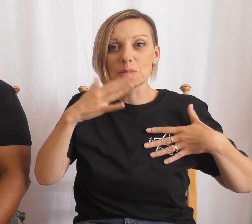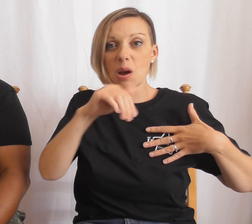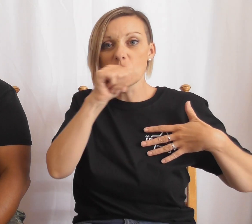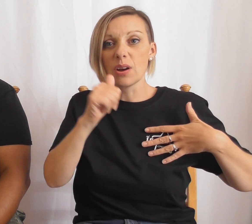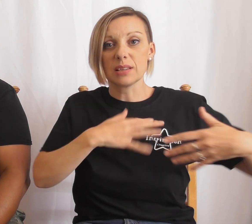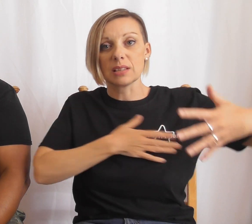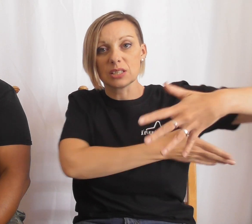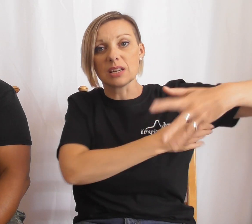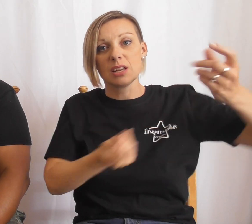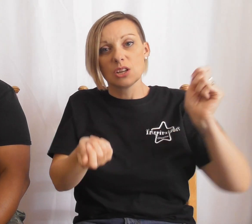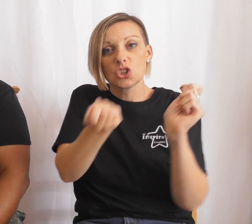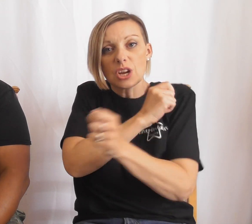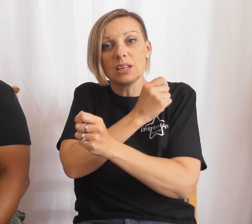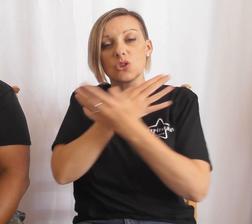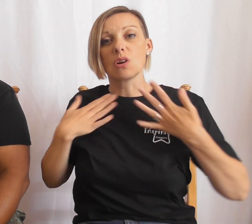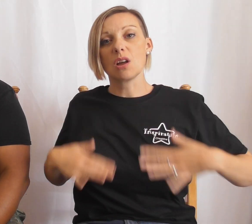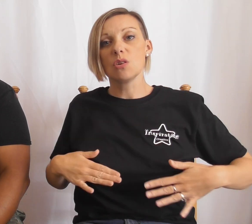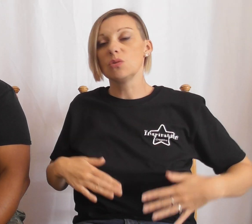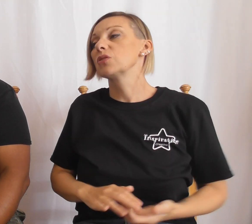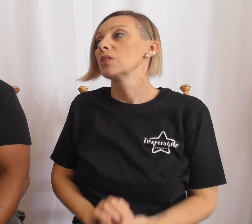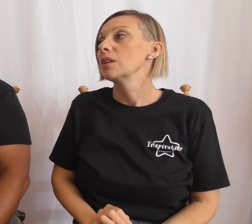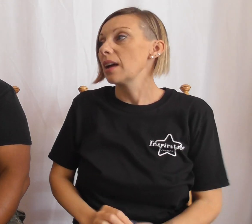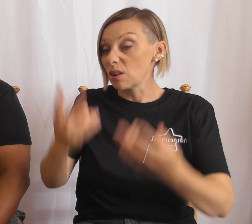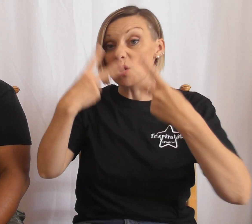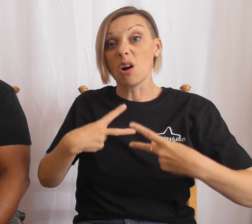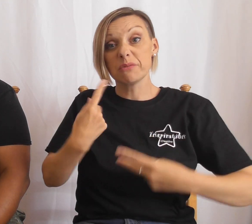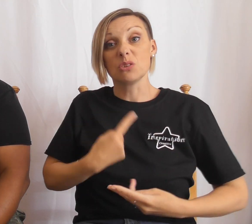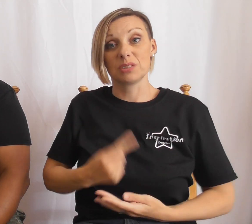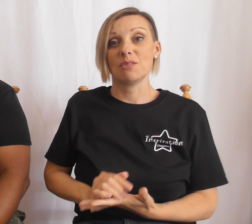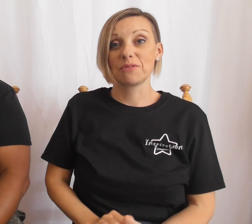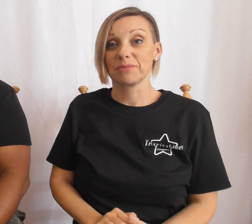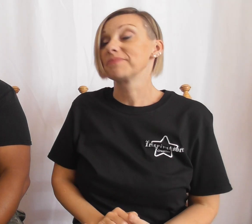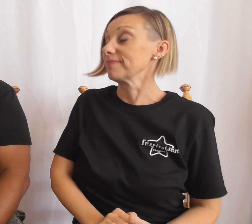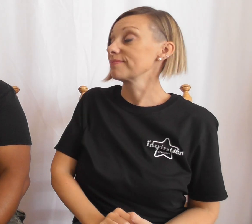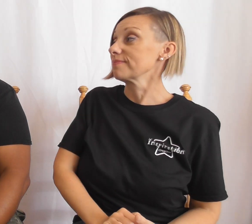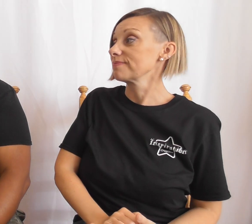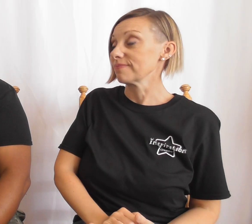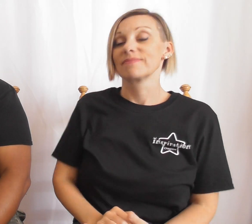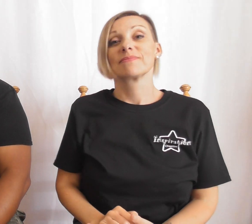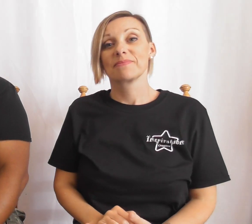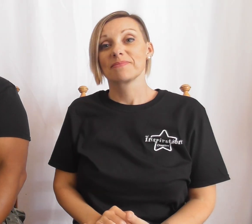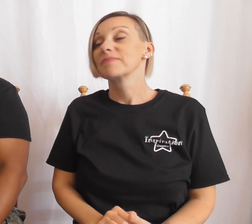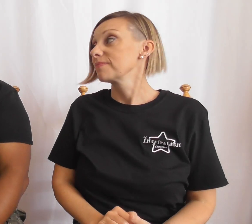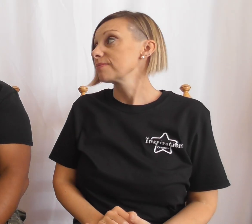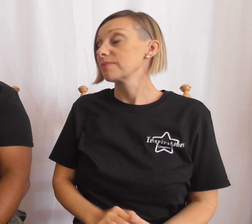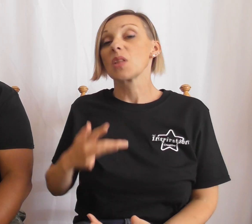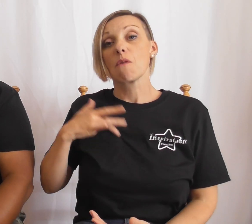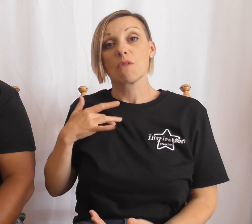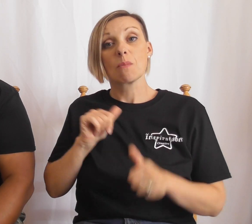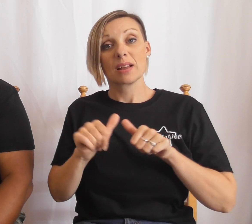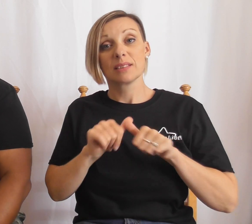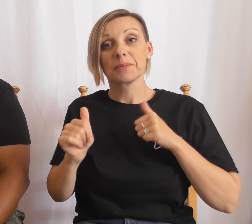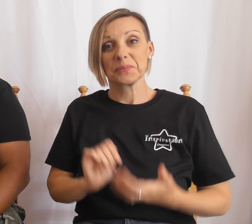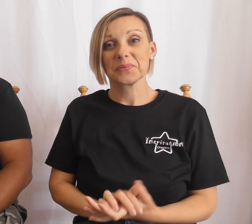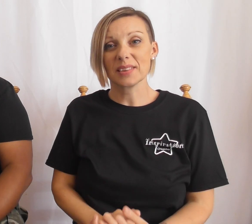and to smell nice and to change your clothes and look after yourself. Yep. And you'll feel better as well.